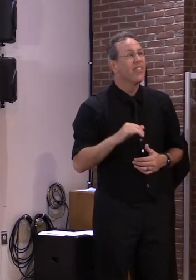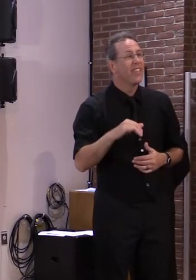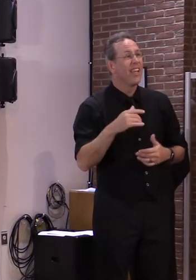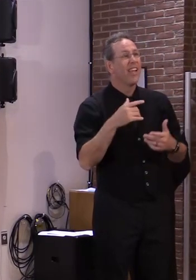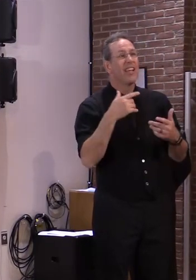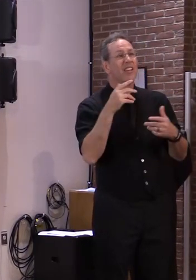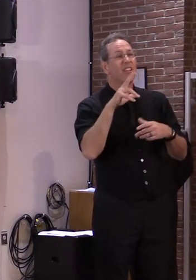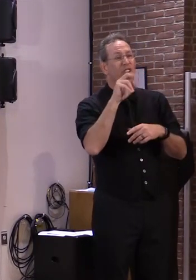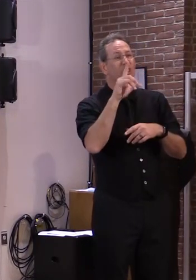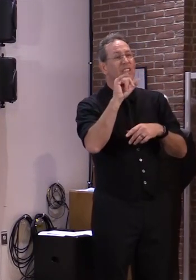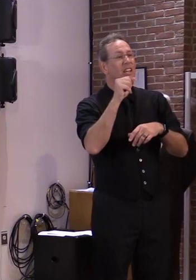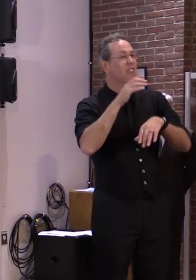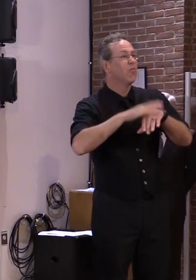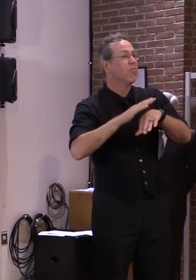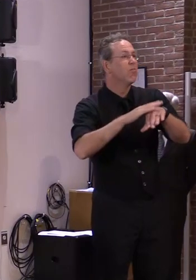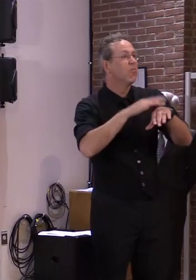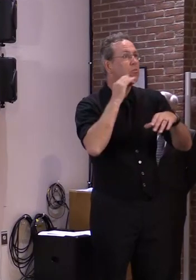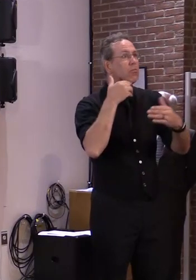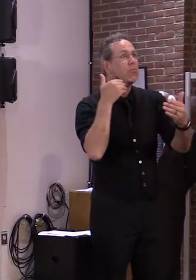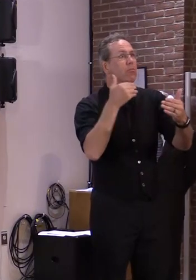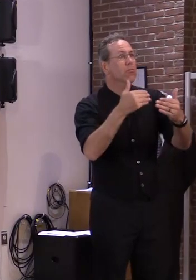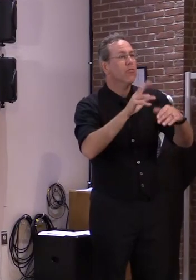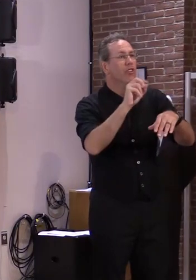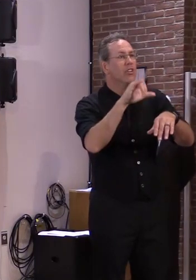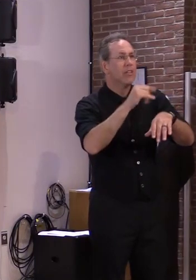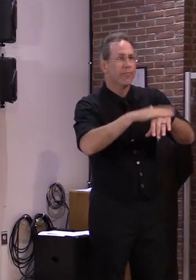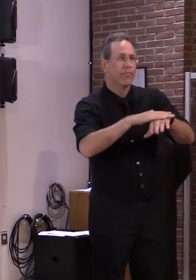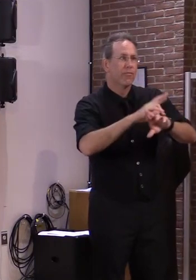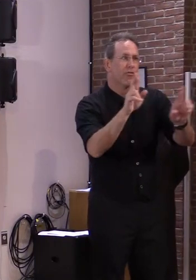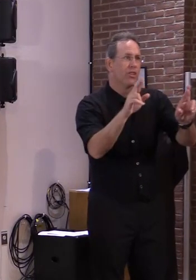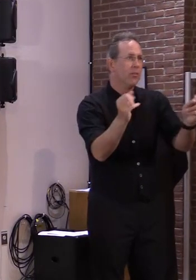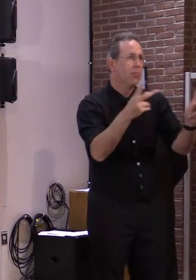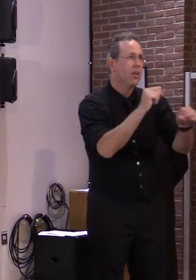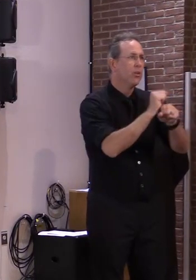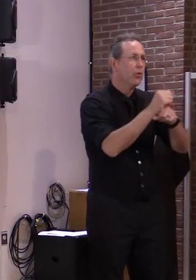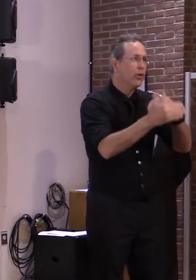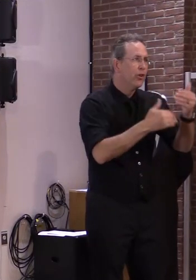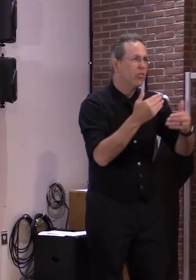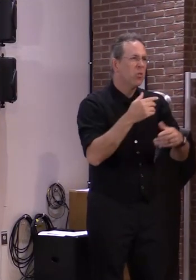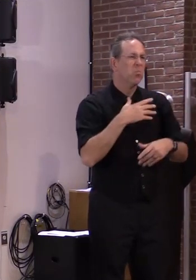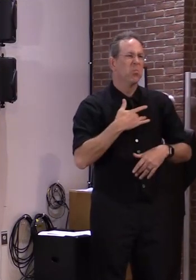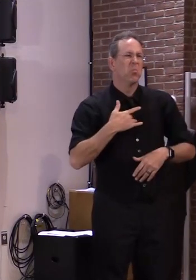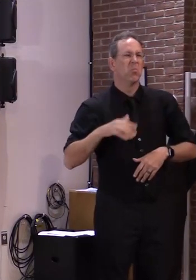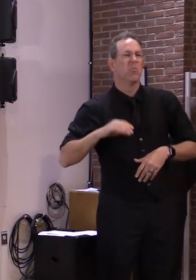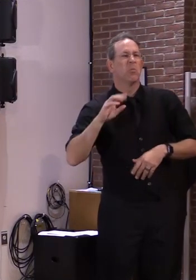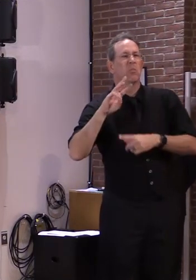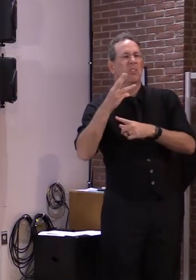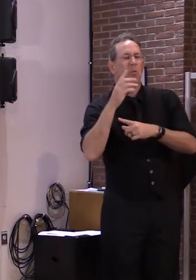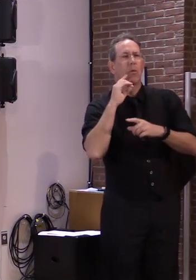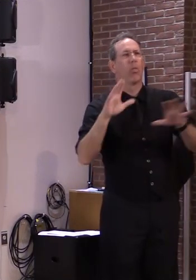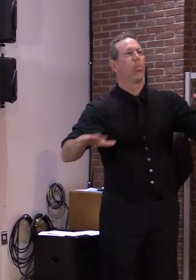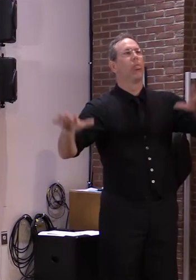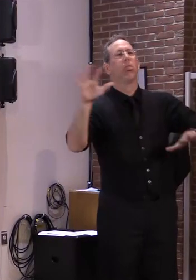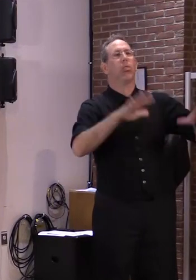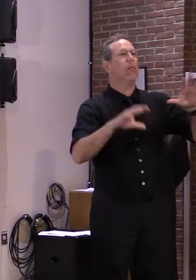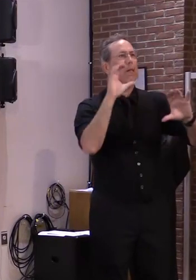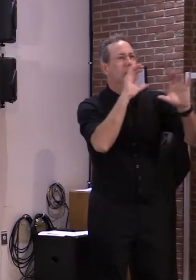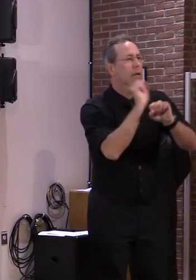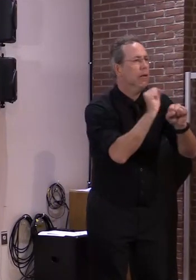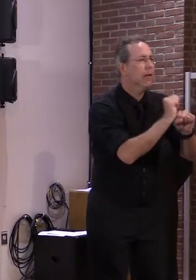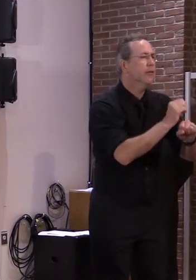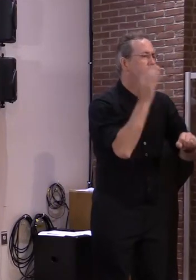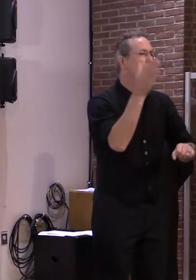through, but I would say this. If Congress decides to extend the $300